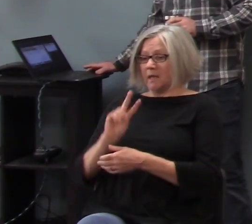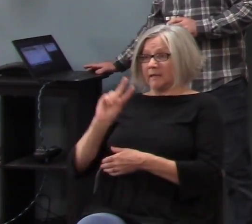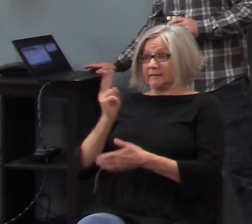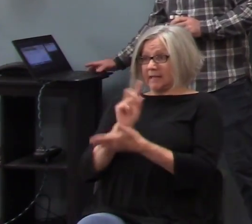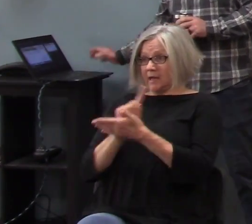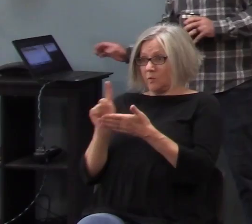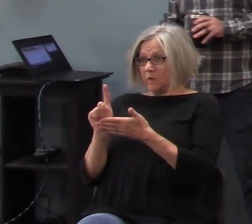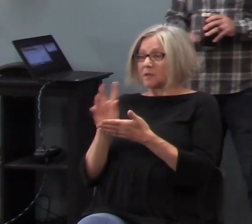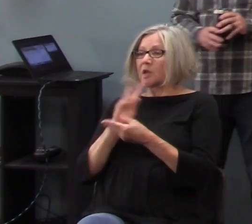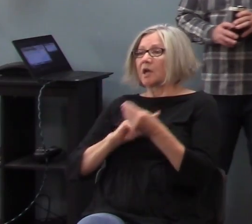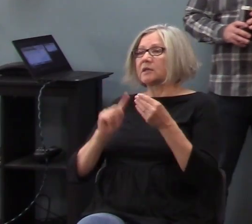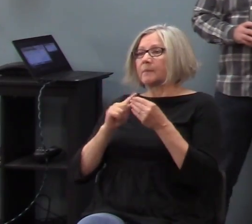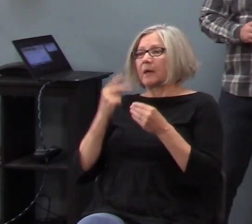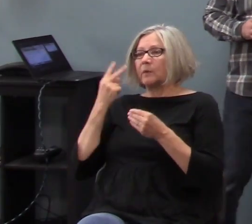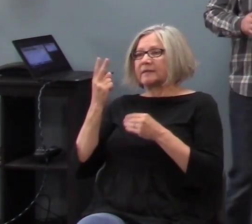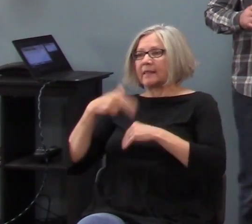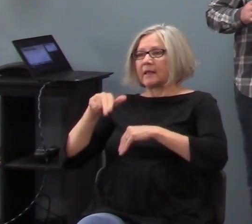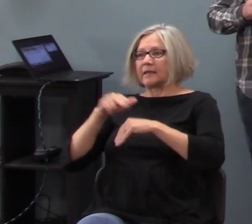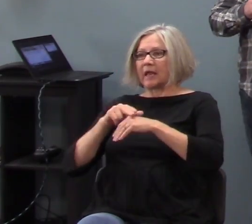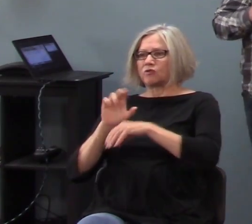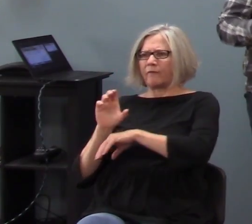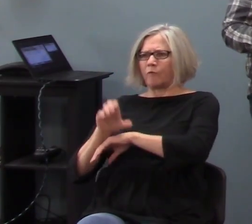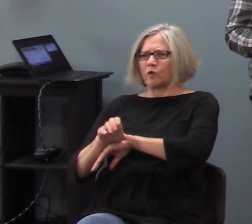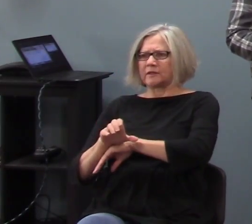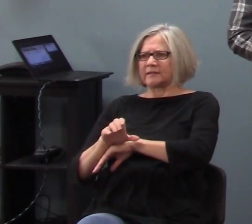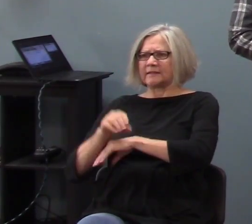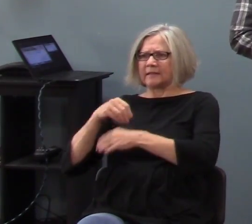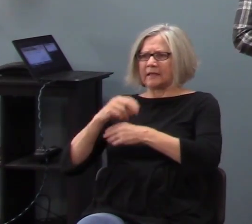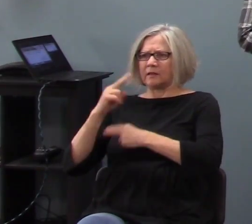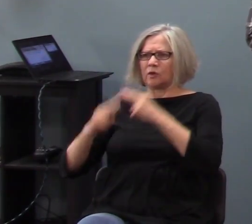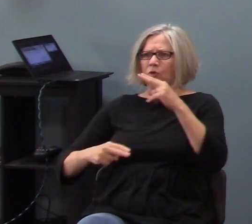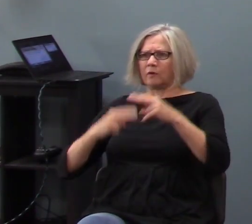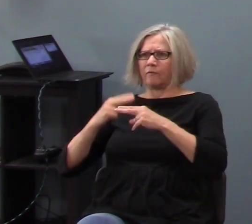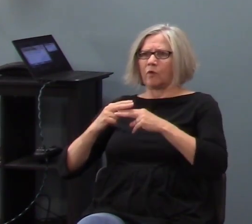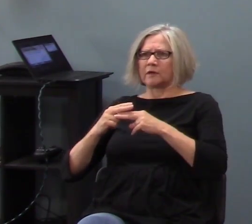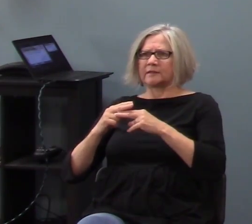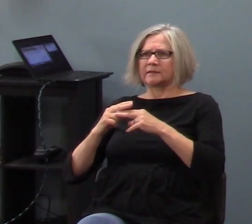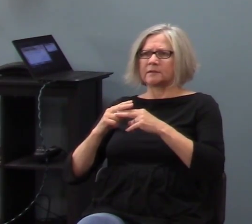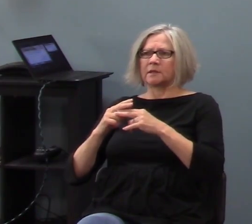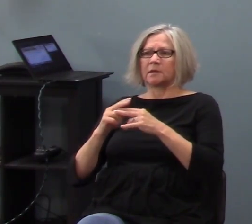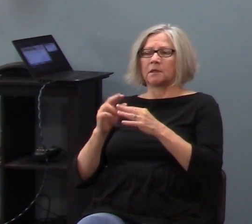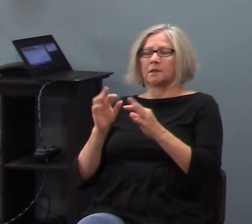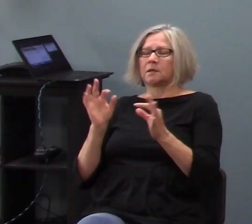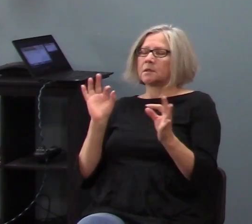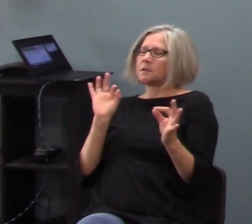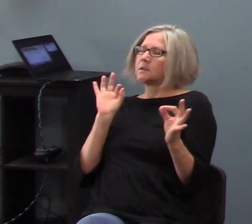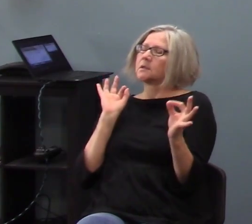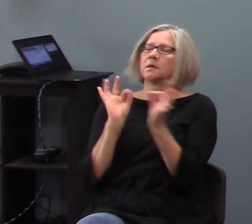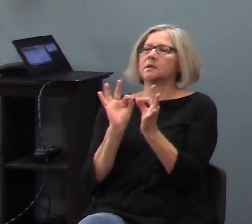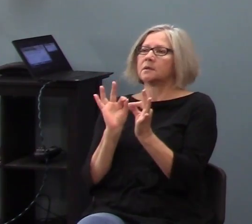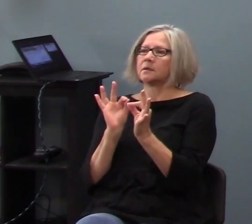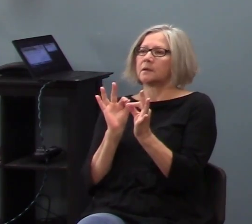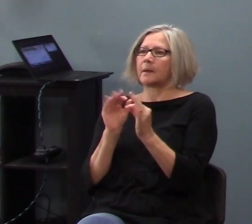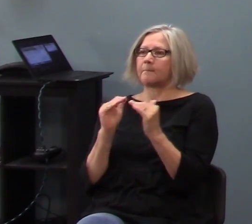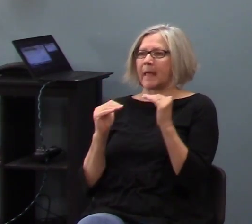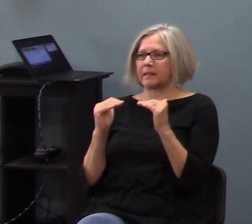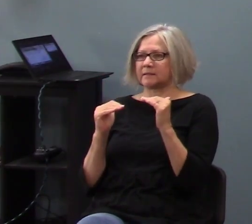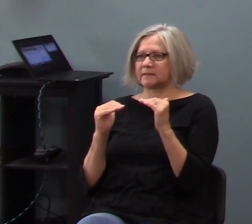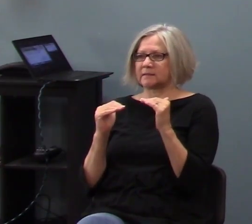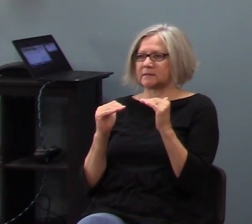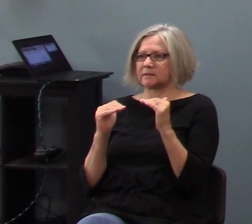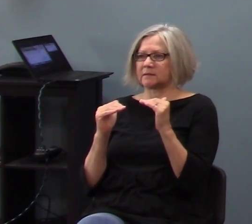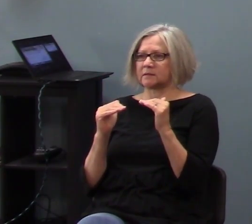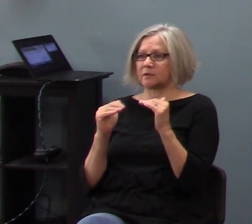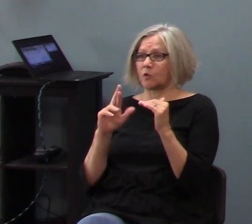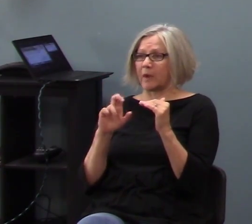talked about how we see the natural forces of our universe like super finely balanced. A razor's edge does not even begin